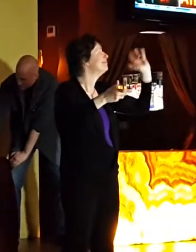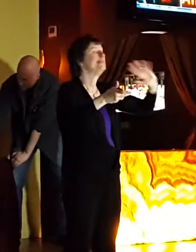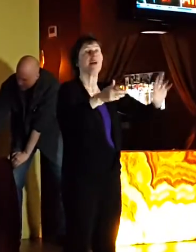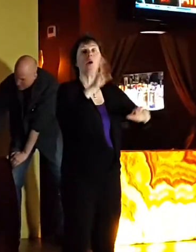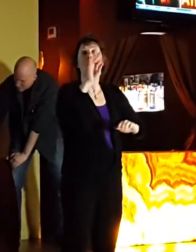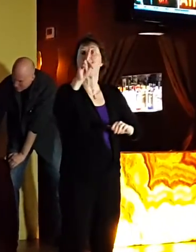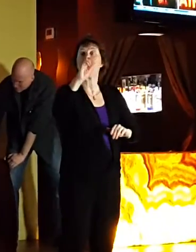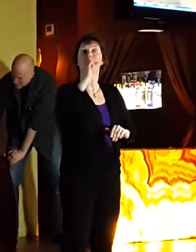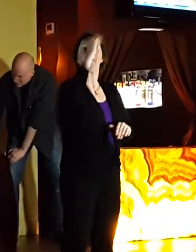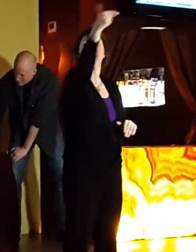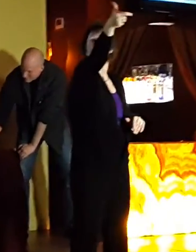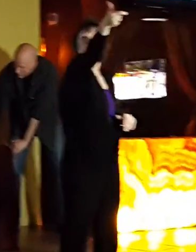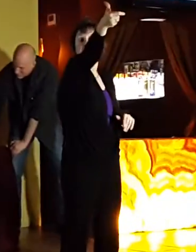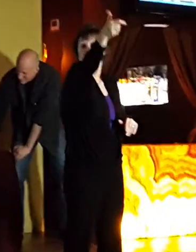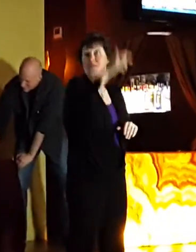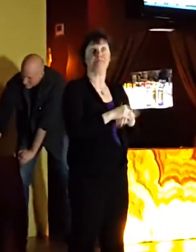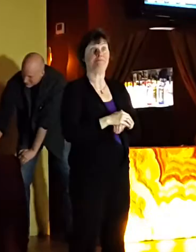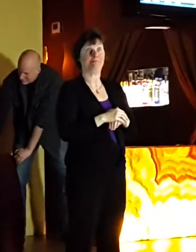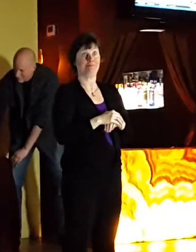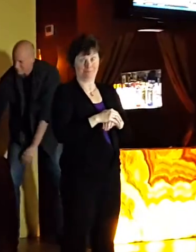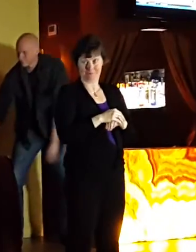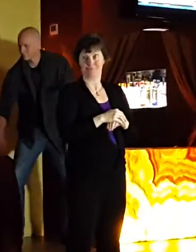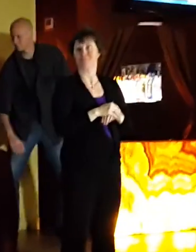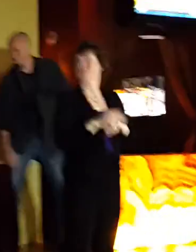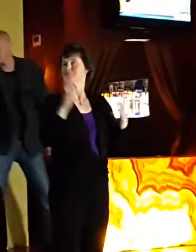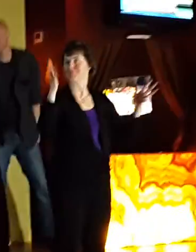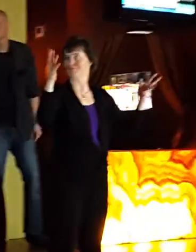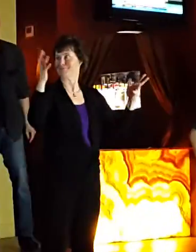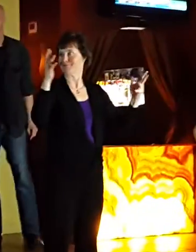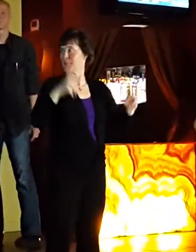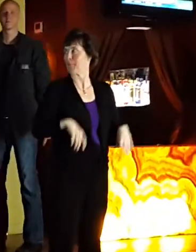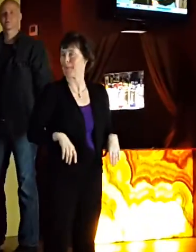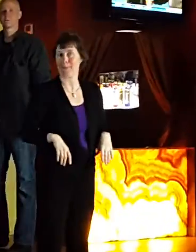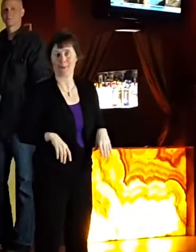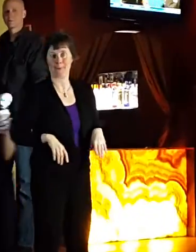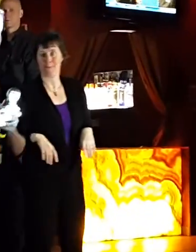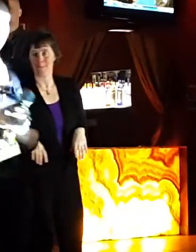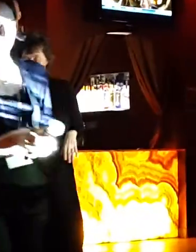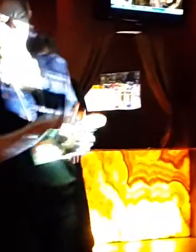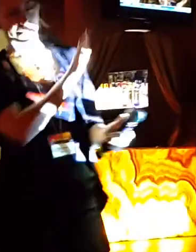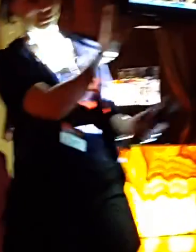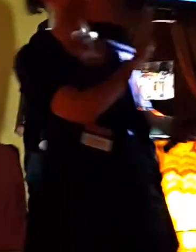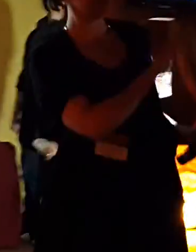D'Arcangelo, you're next. Woo! Woo!